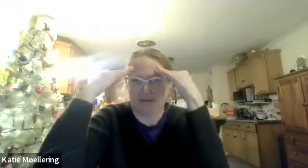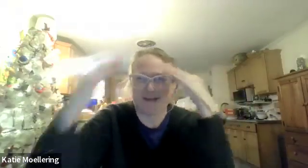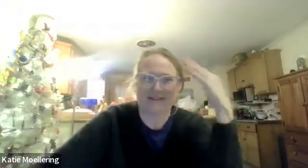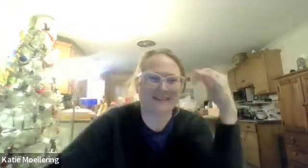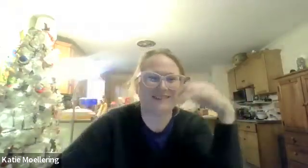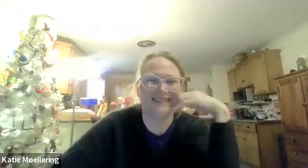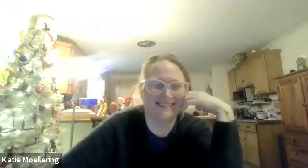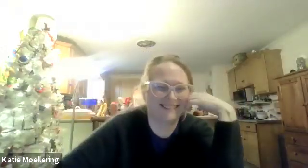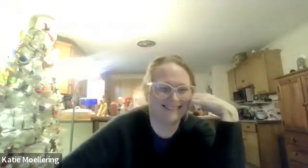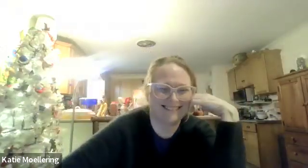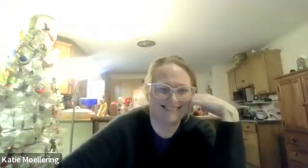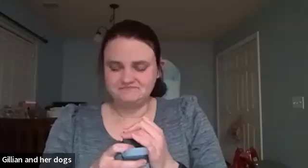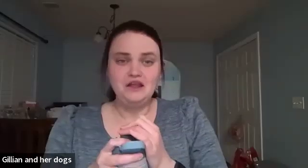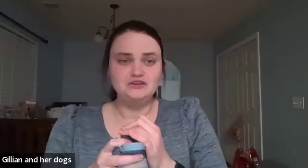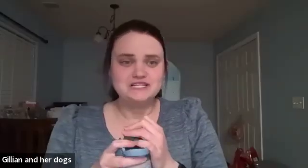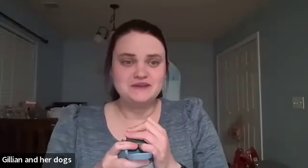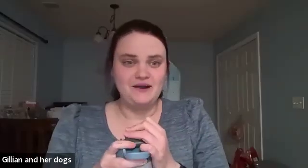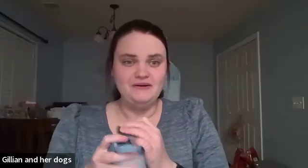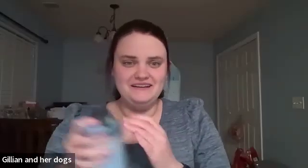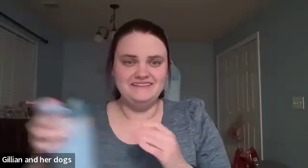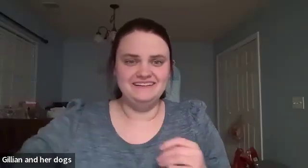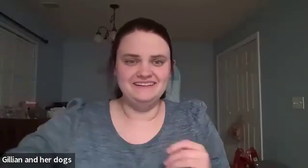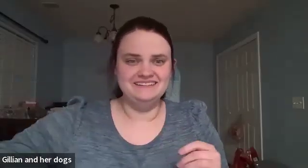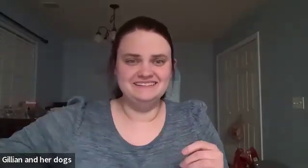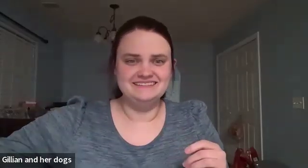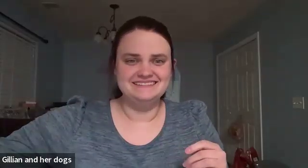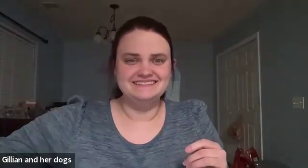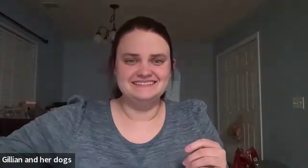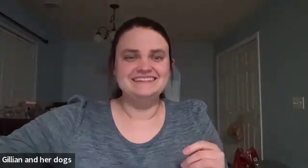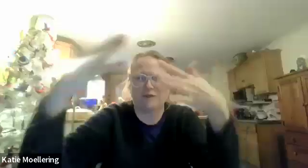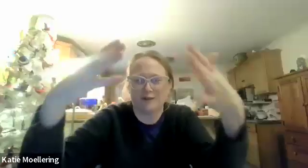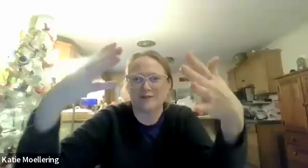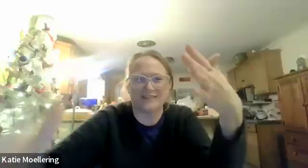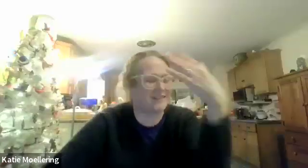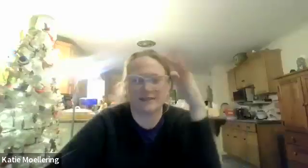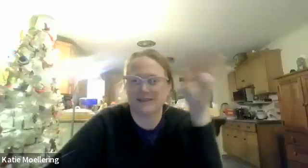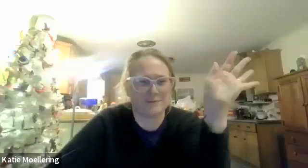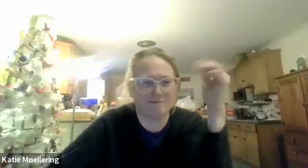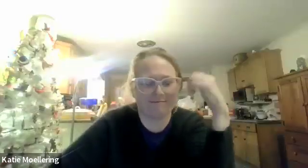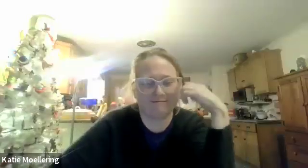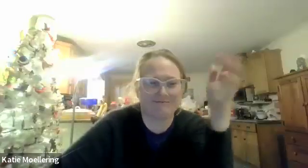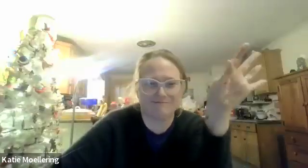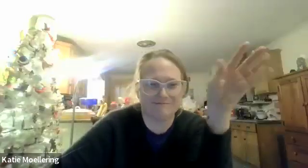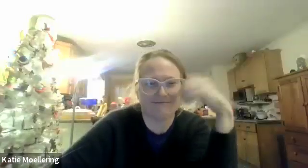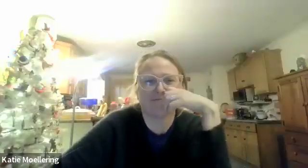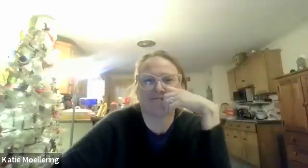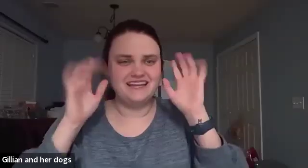mind around. And also because I'm watching you, like it's reversed. And so it just. Your brain's